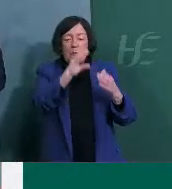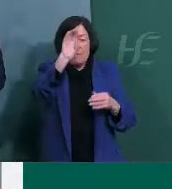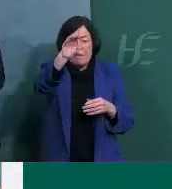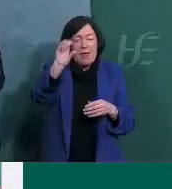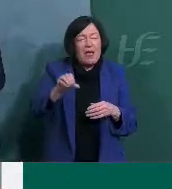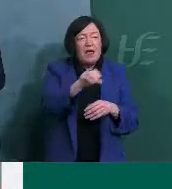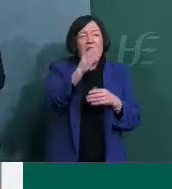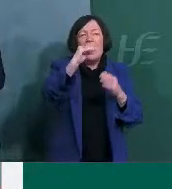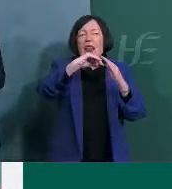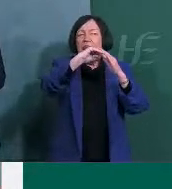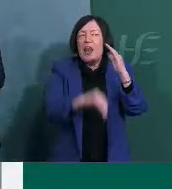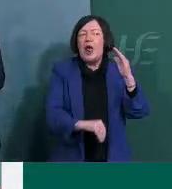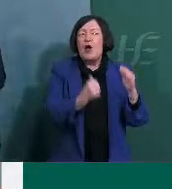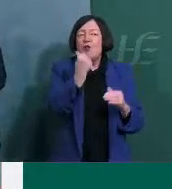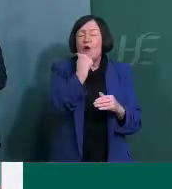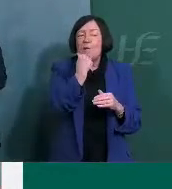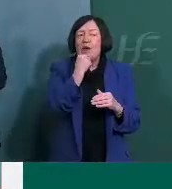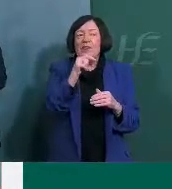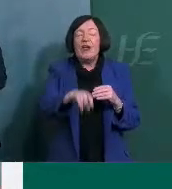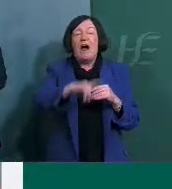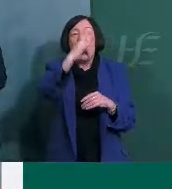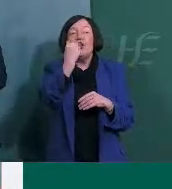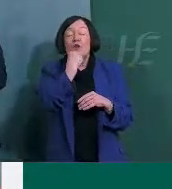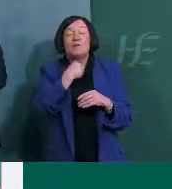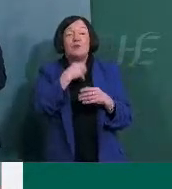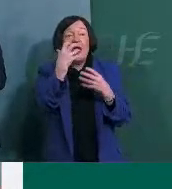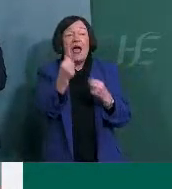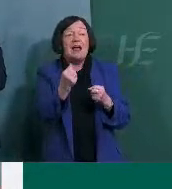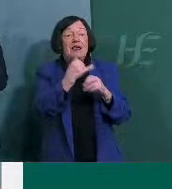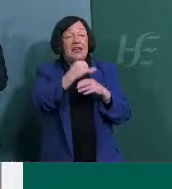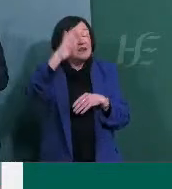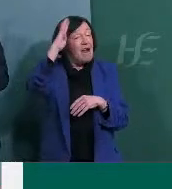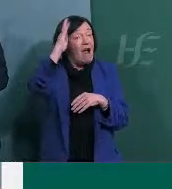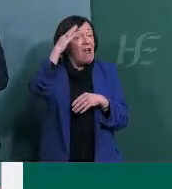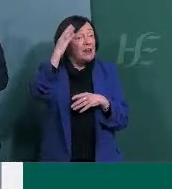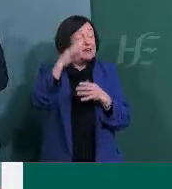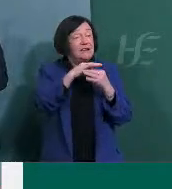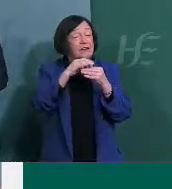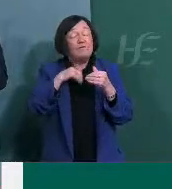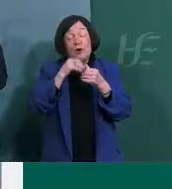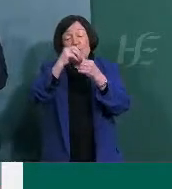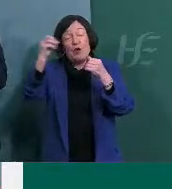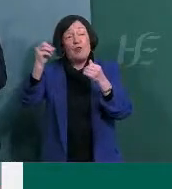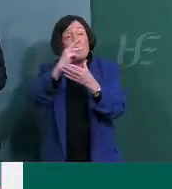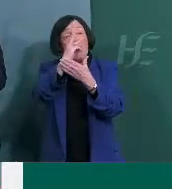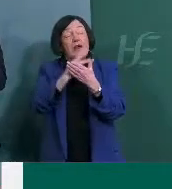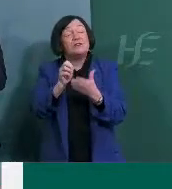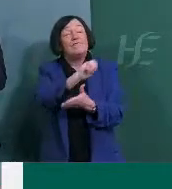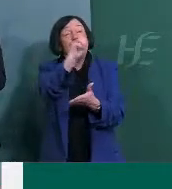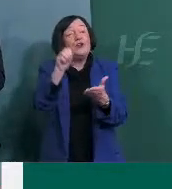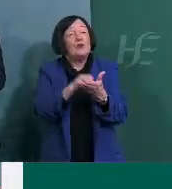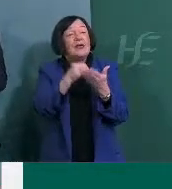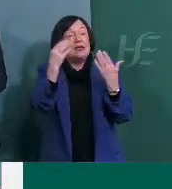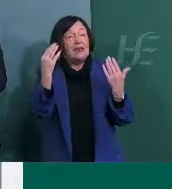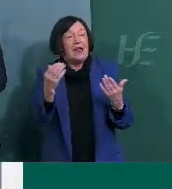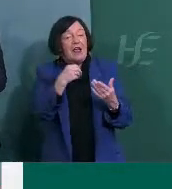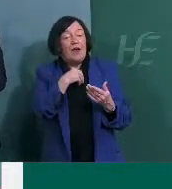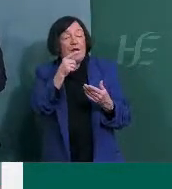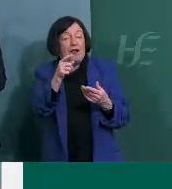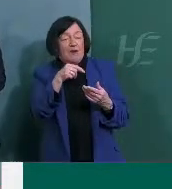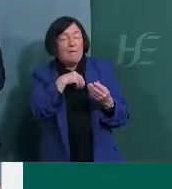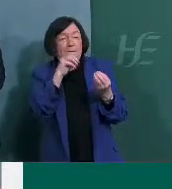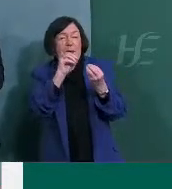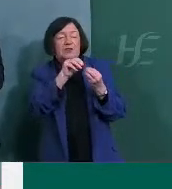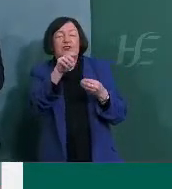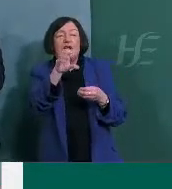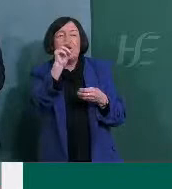there is slightly lower, notwithstanding the high numbers that we have in Ireland relative to other parts of Europe. And we've now gone in, apart from the counties that I've